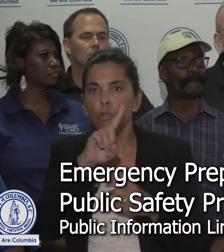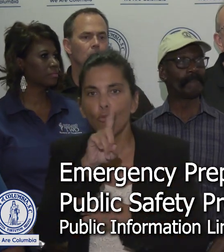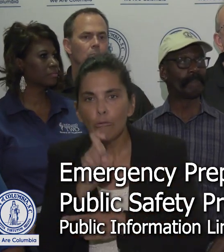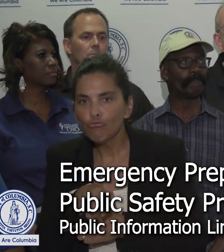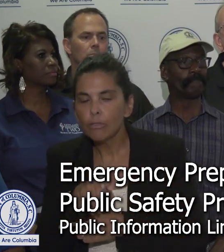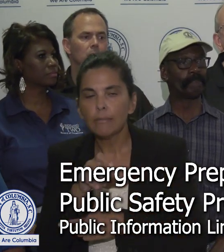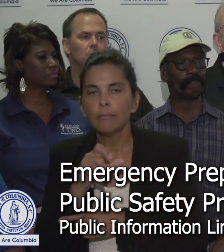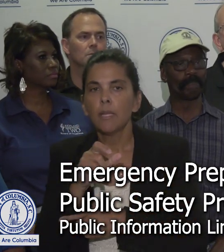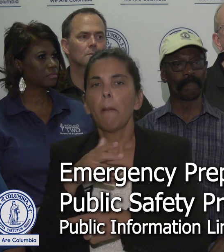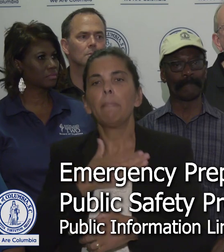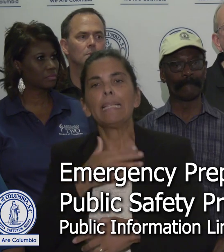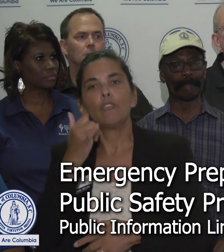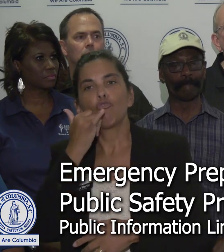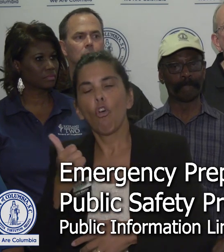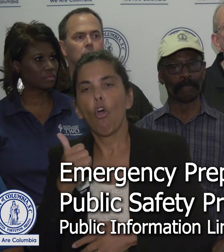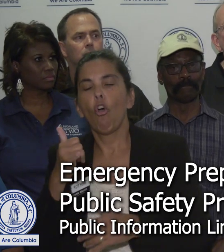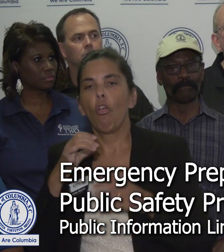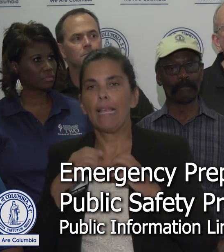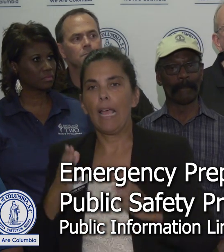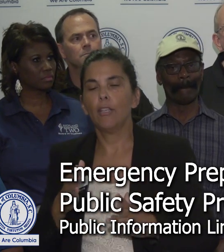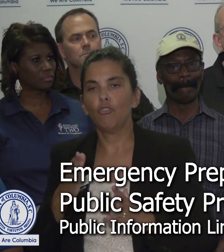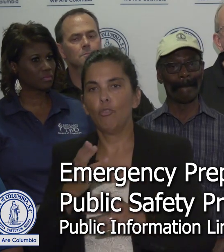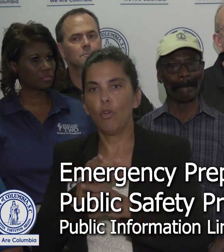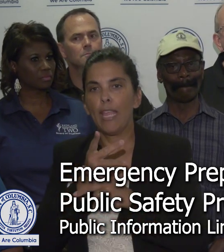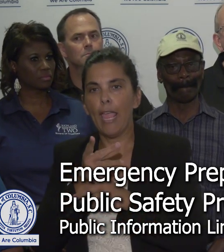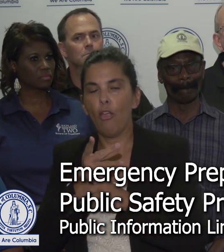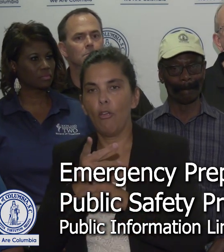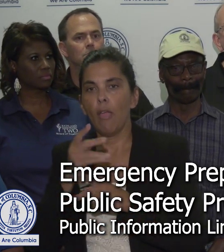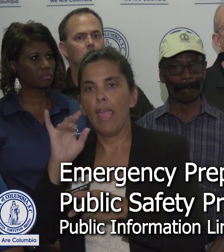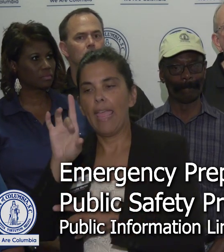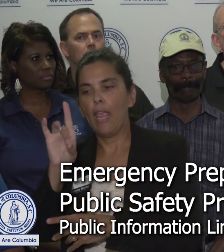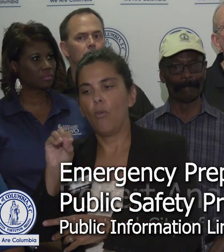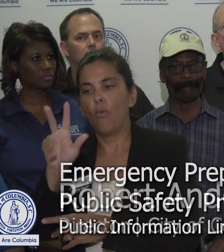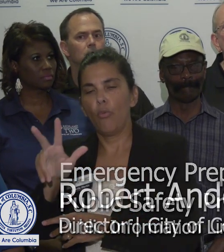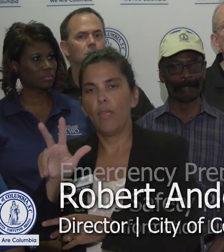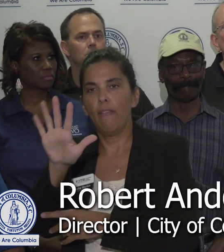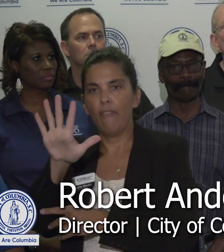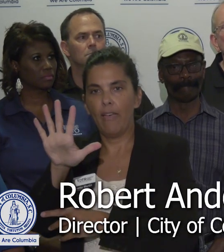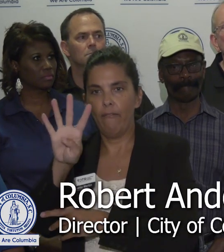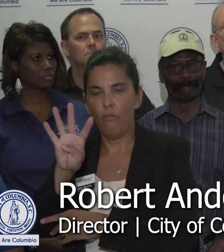said, please call our customer care hotline at